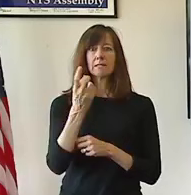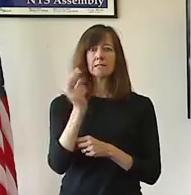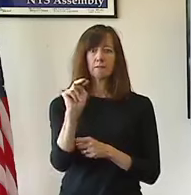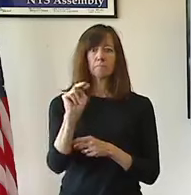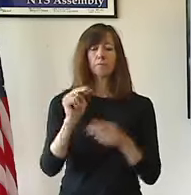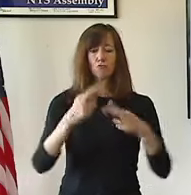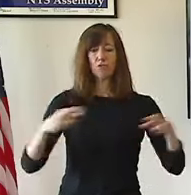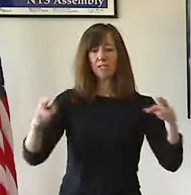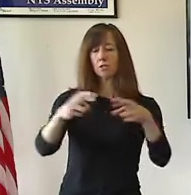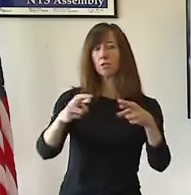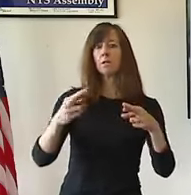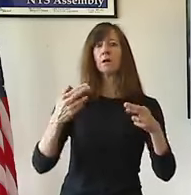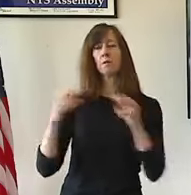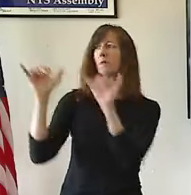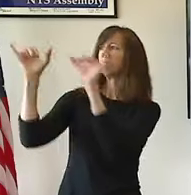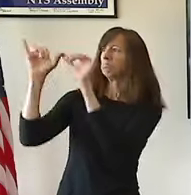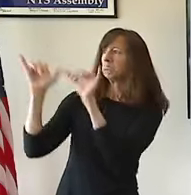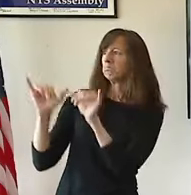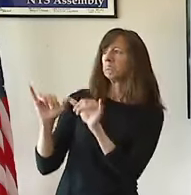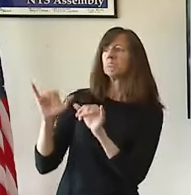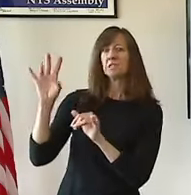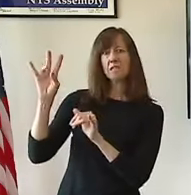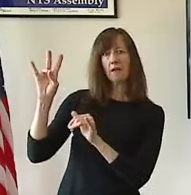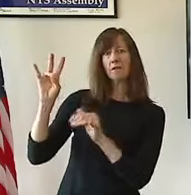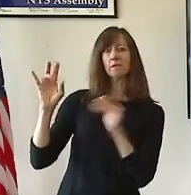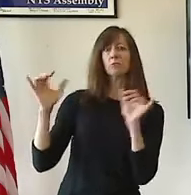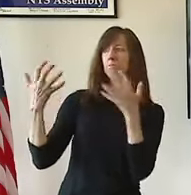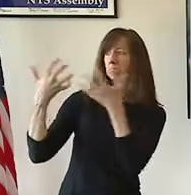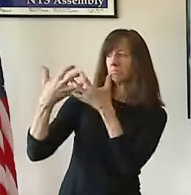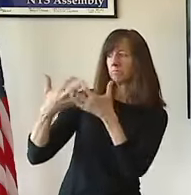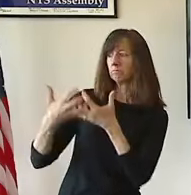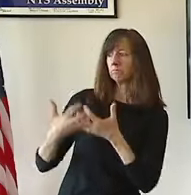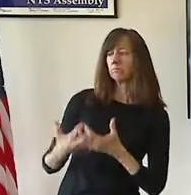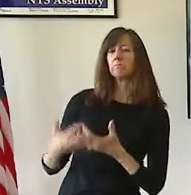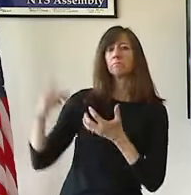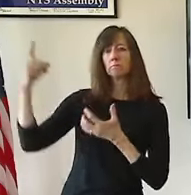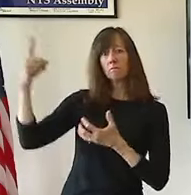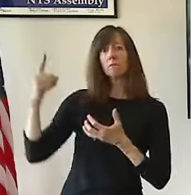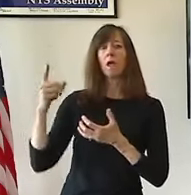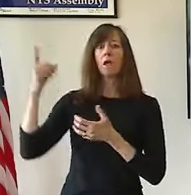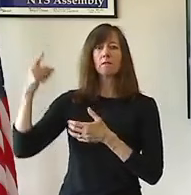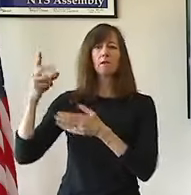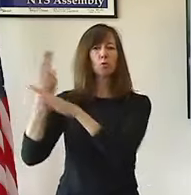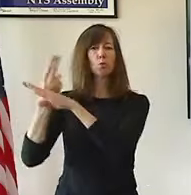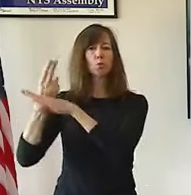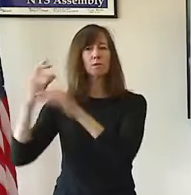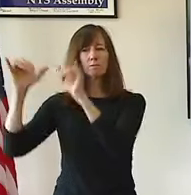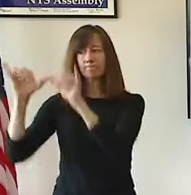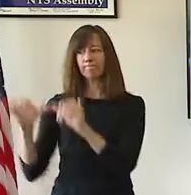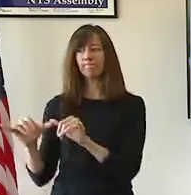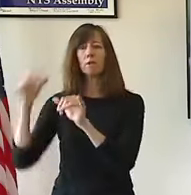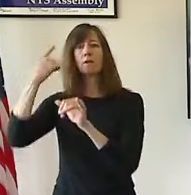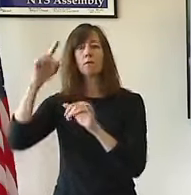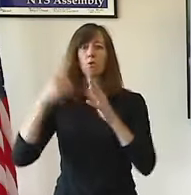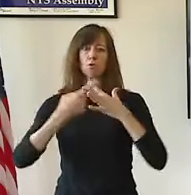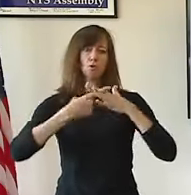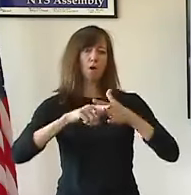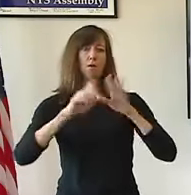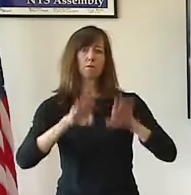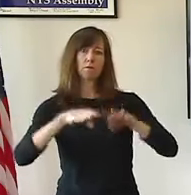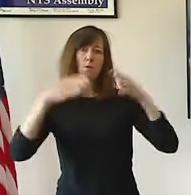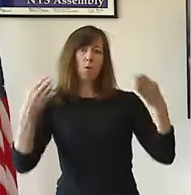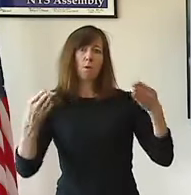7 basic benchmarks. Those are the ones that the state used to sort of trigger this transition and incremental reopening. They